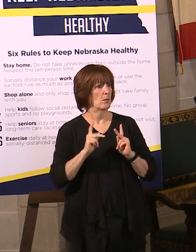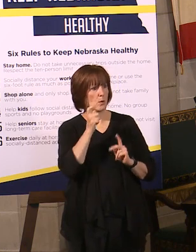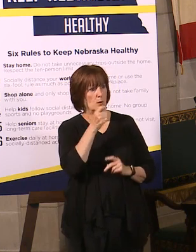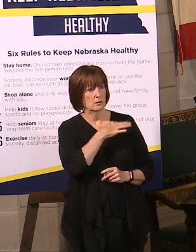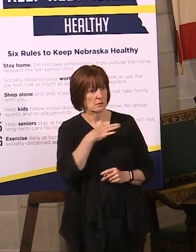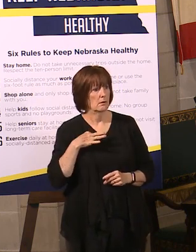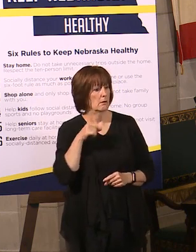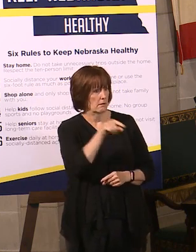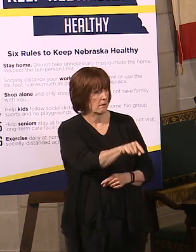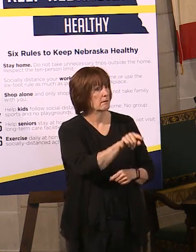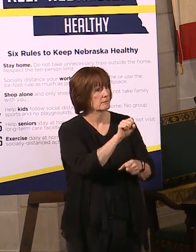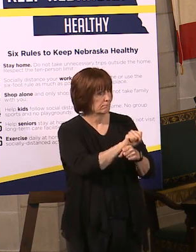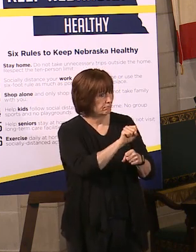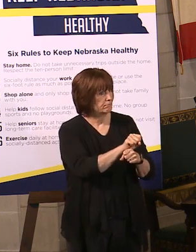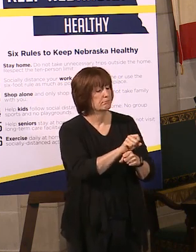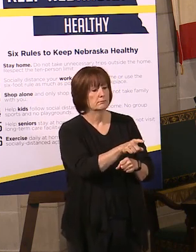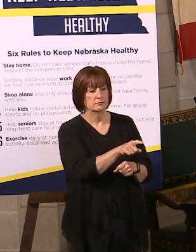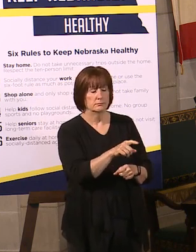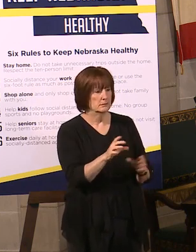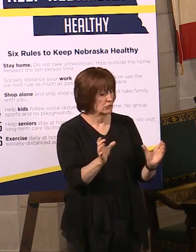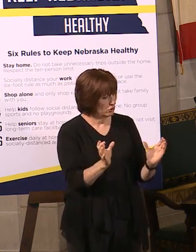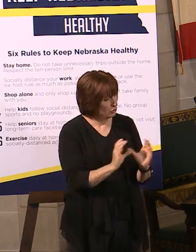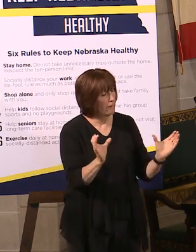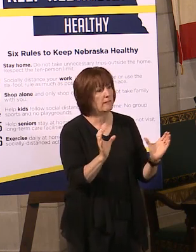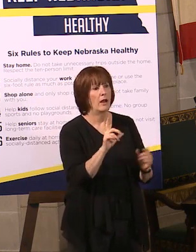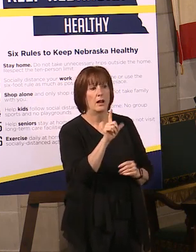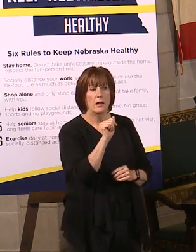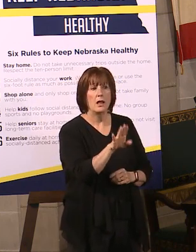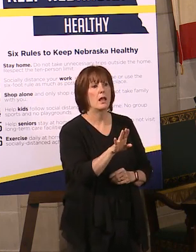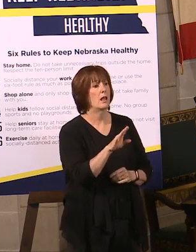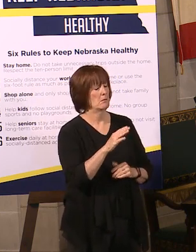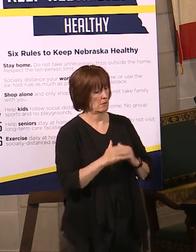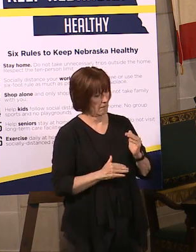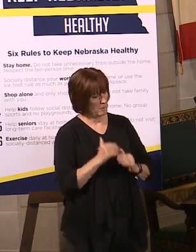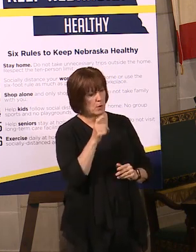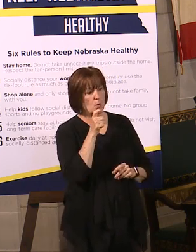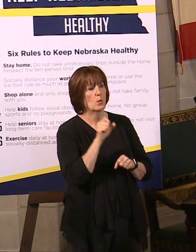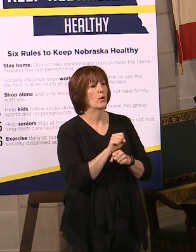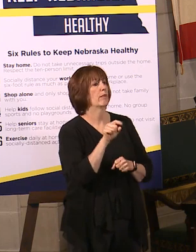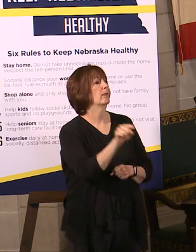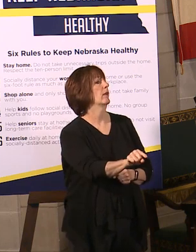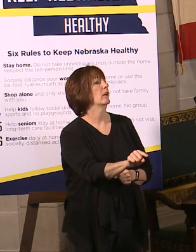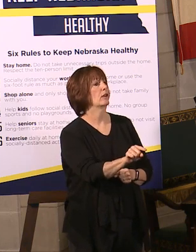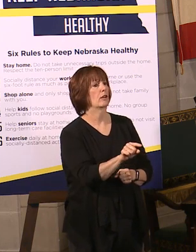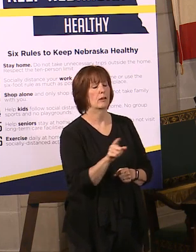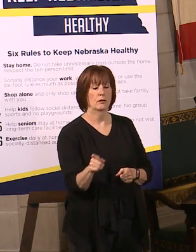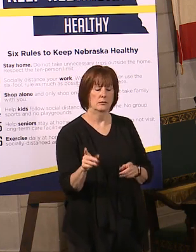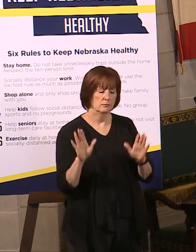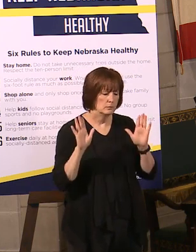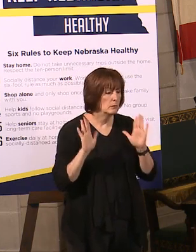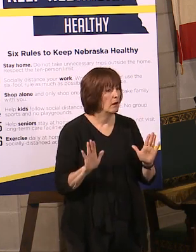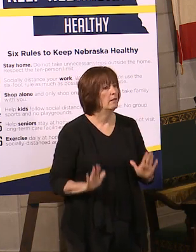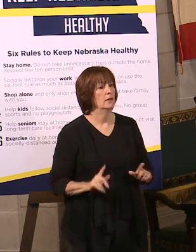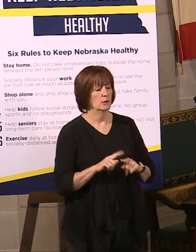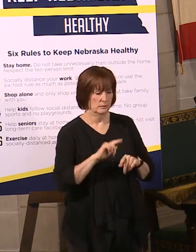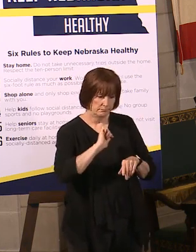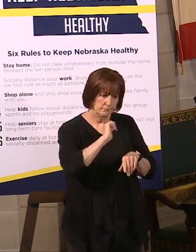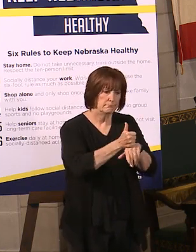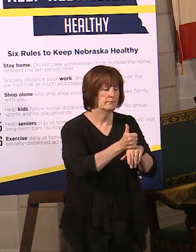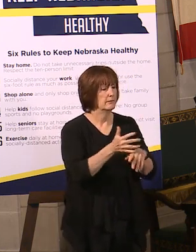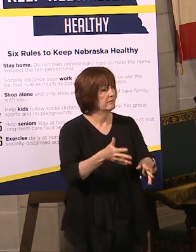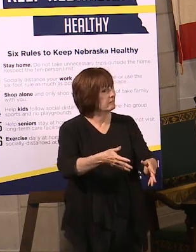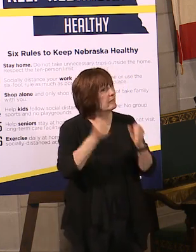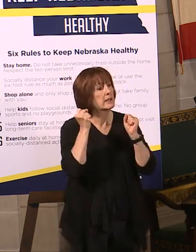lab. It's a CLIA certified lab, so we're very comfortable with the folks that are working it. Again, they just did heroic work to be able to get this lab set up in record